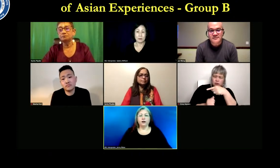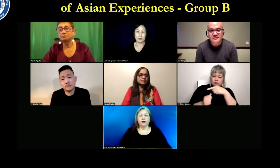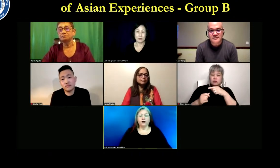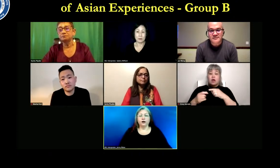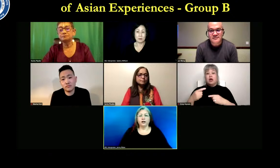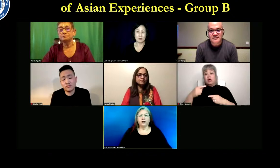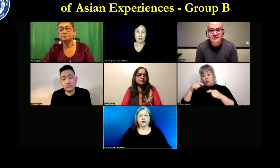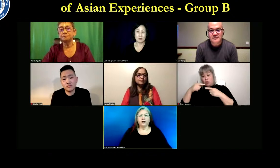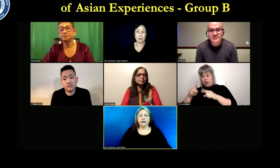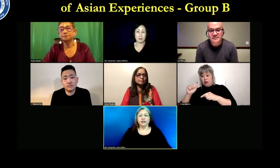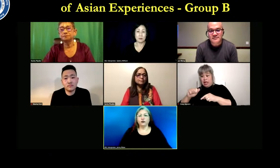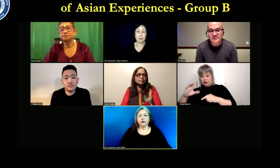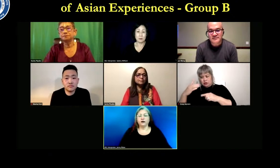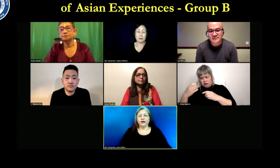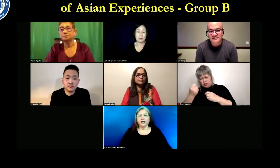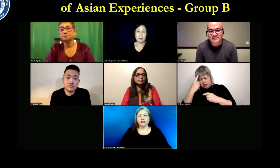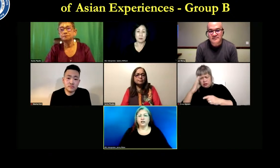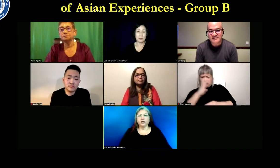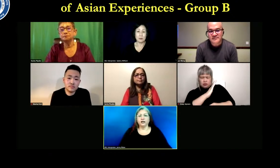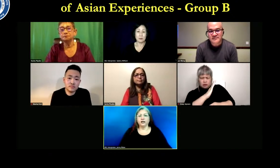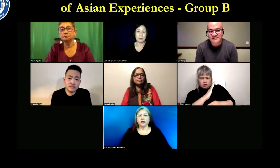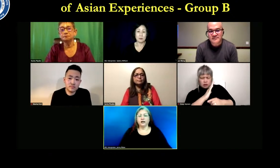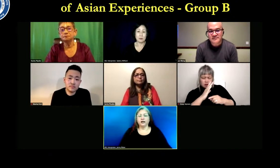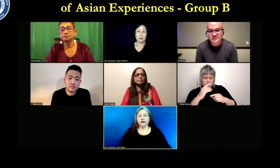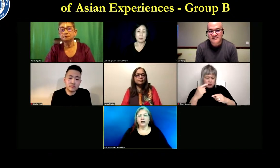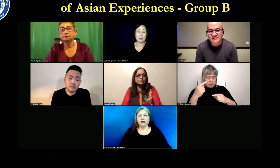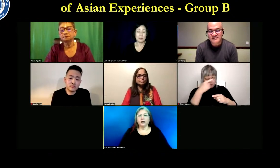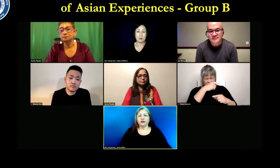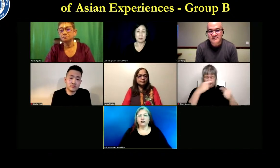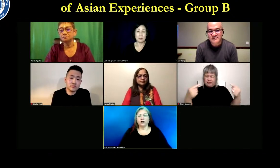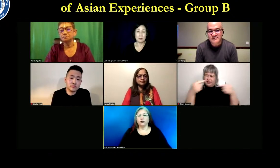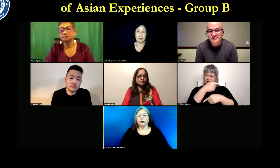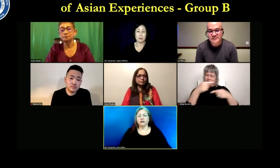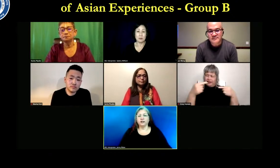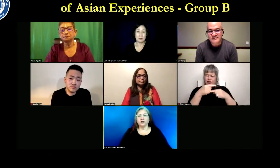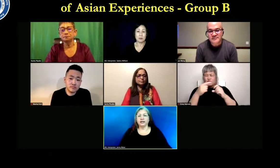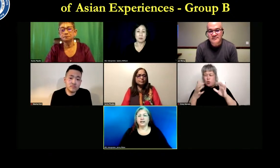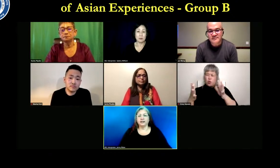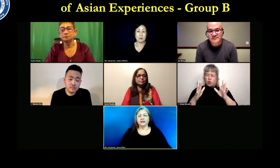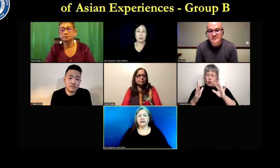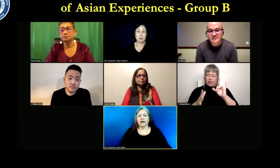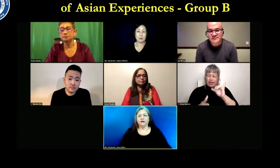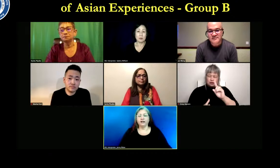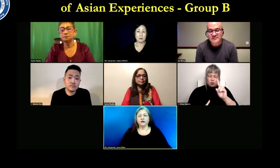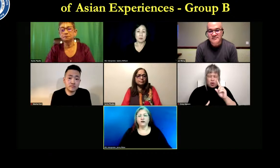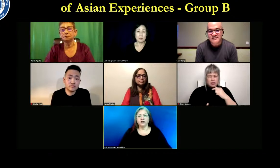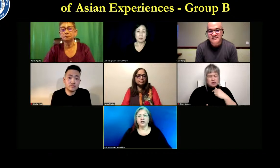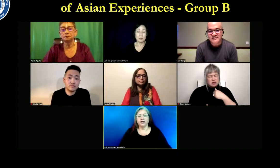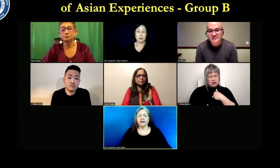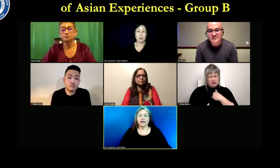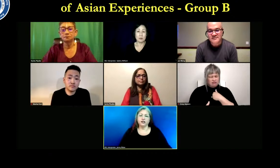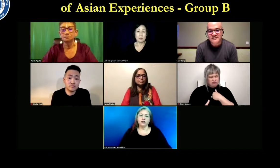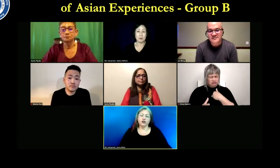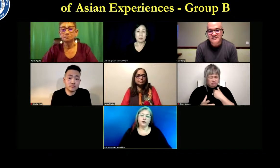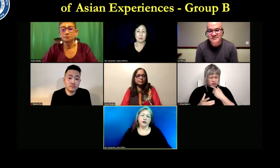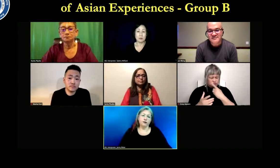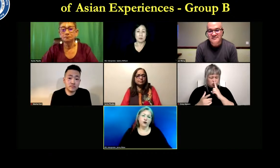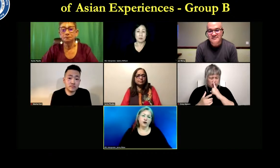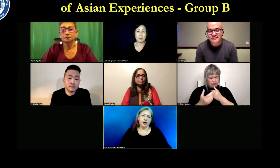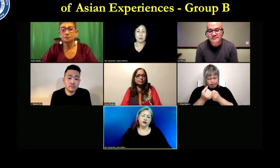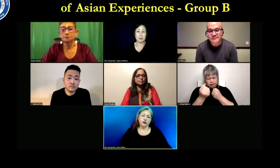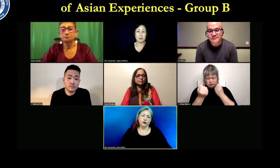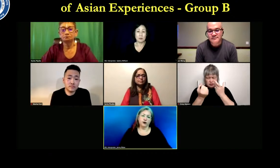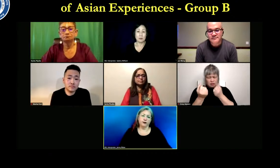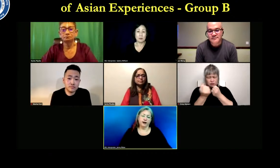them learn the history of Asian struggles and successes, and vice versa, that the Asians should become